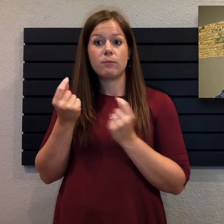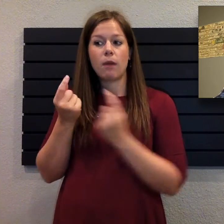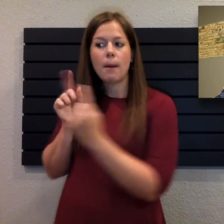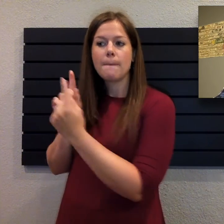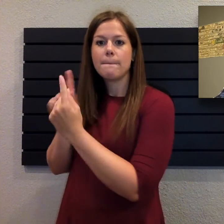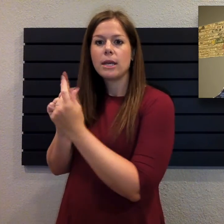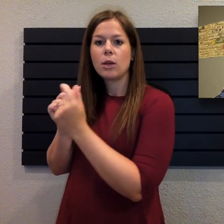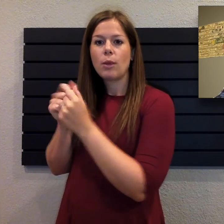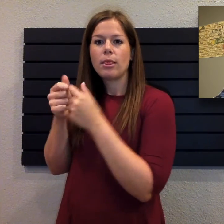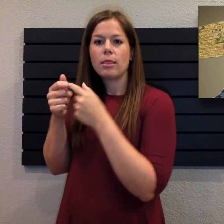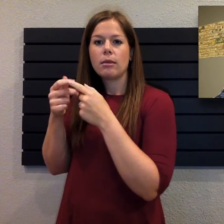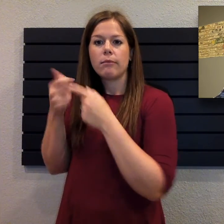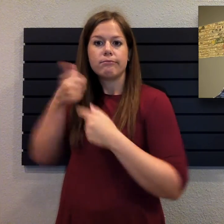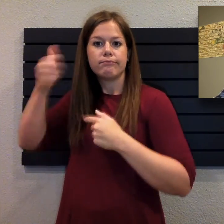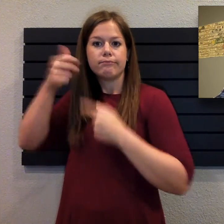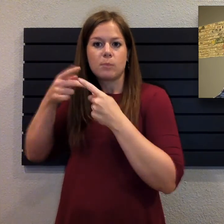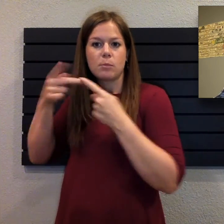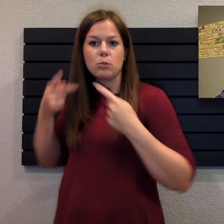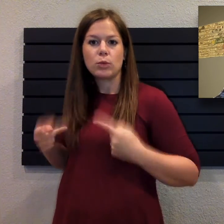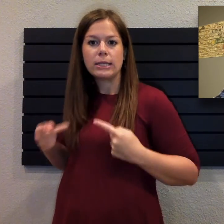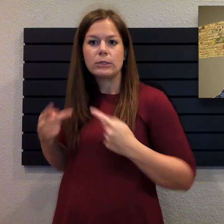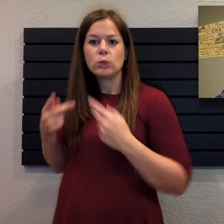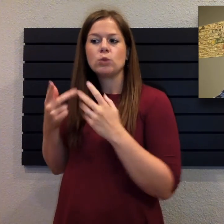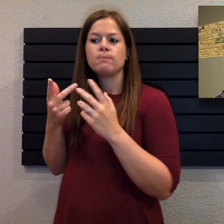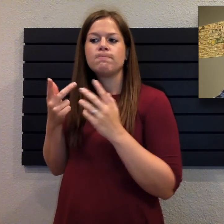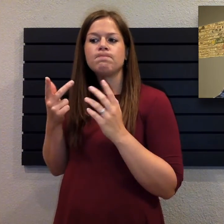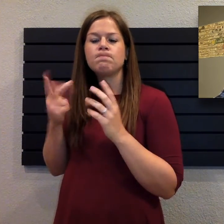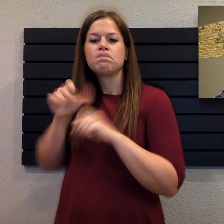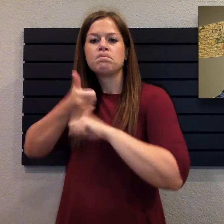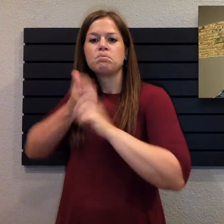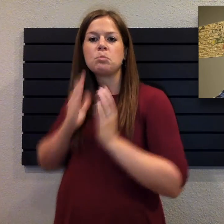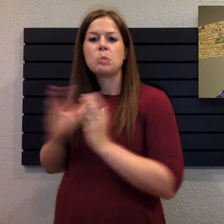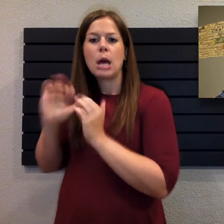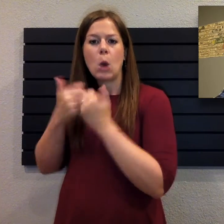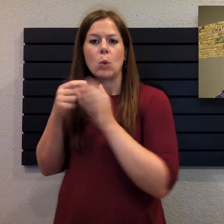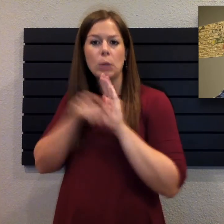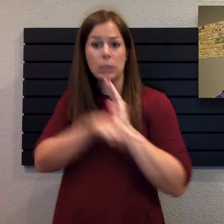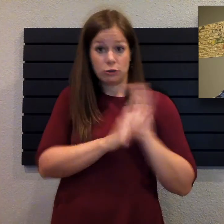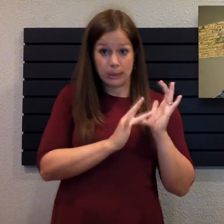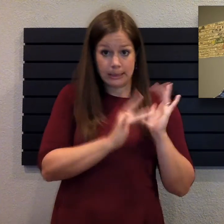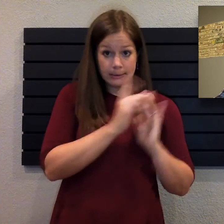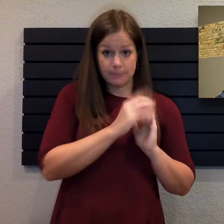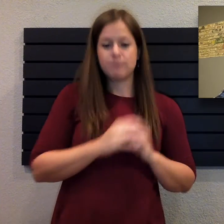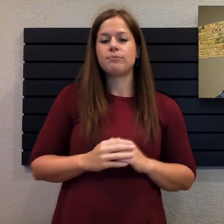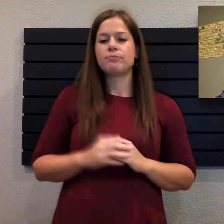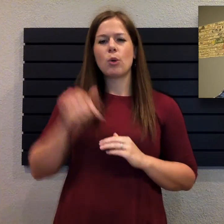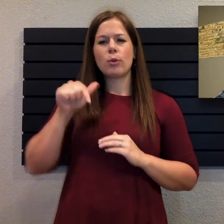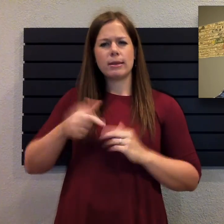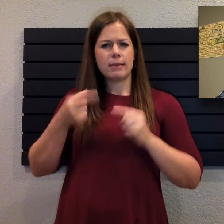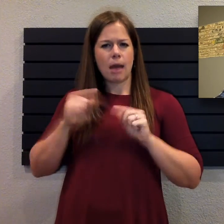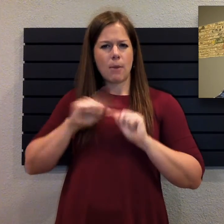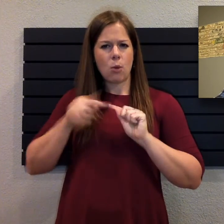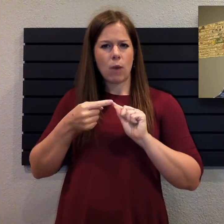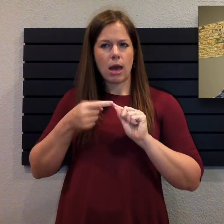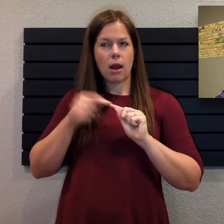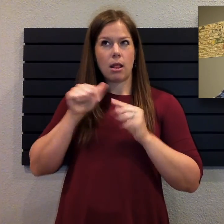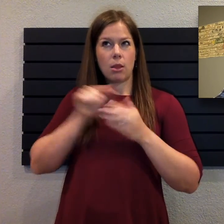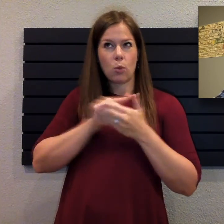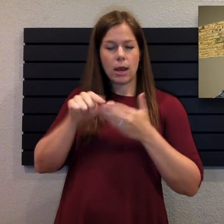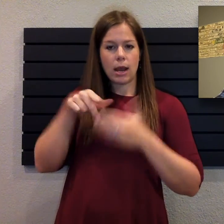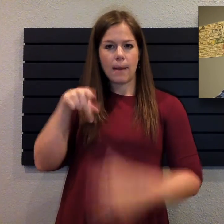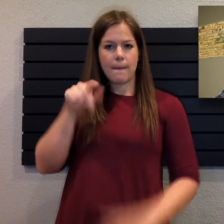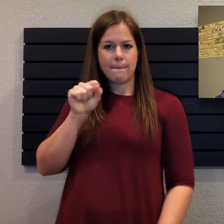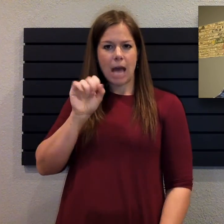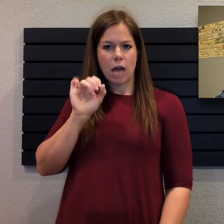happen. So as we move along on this evening, this would have been Thursday